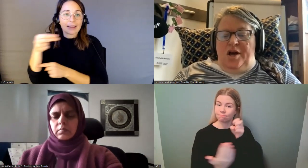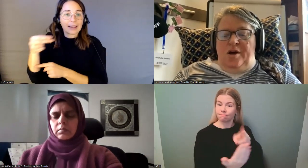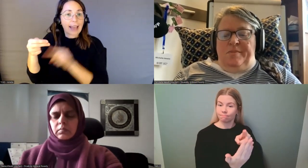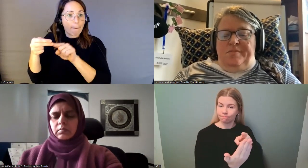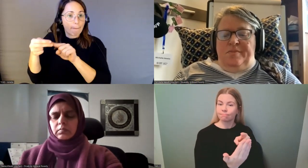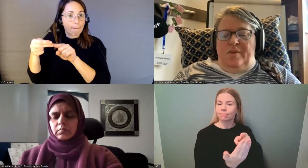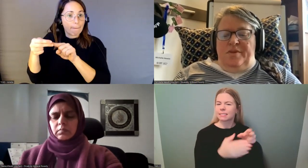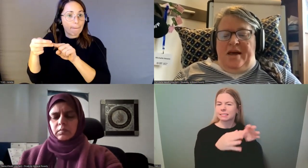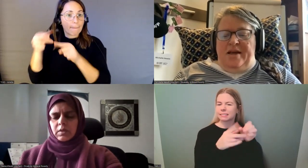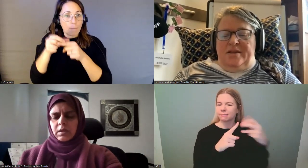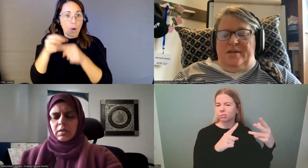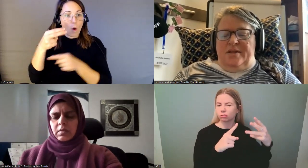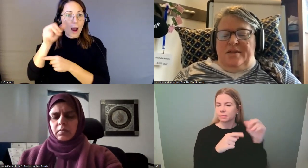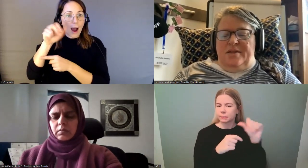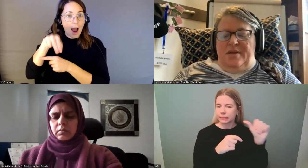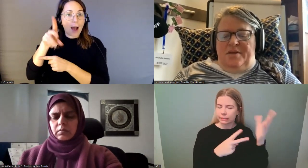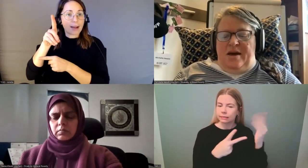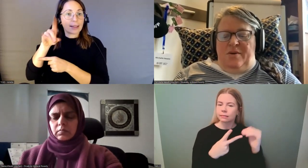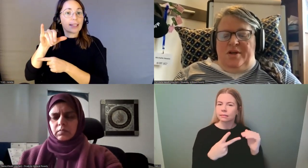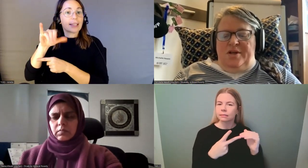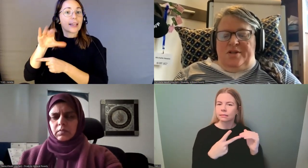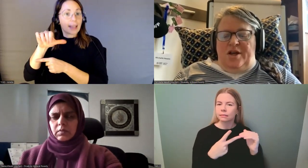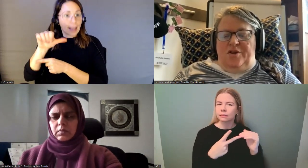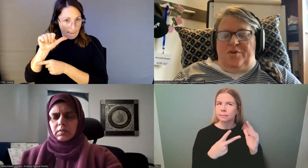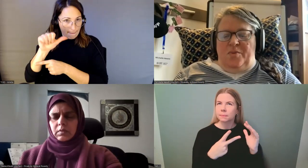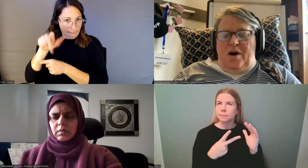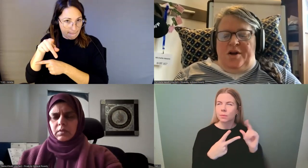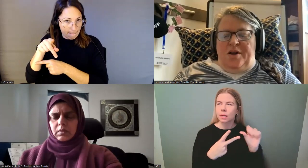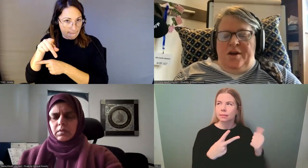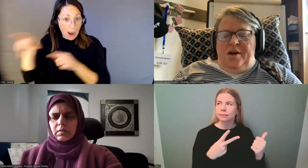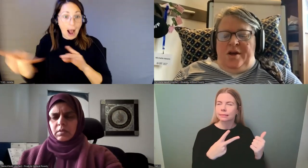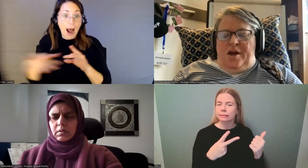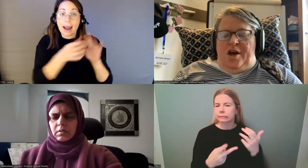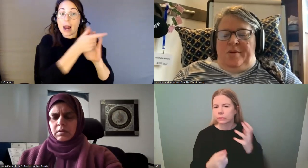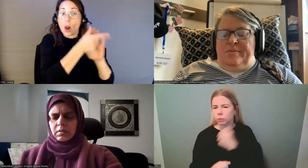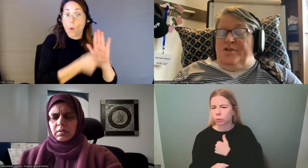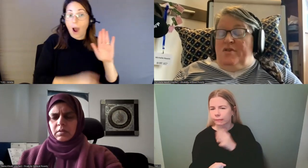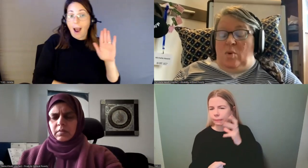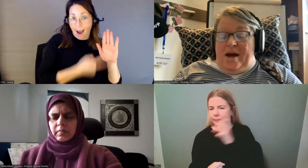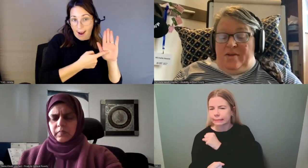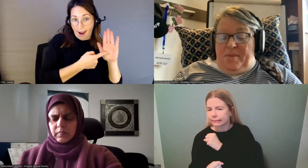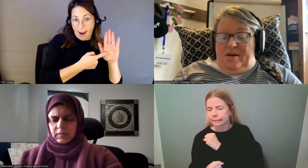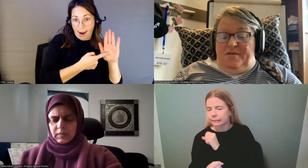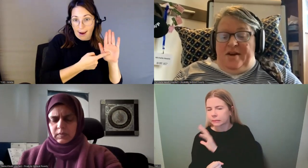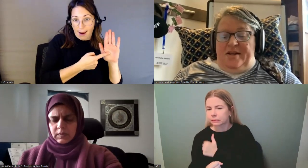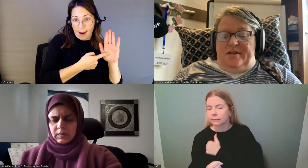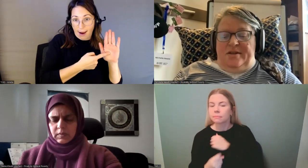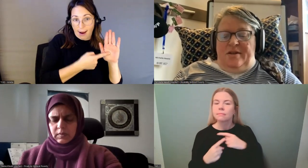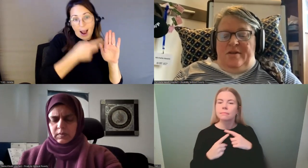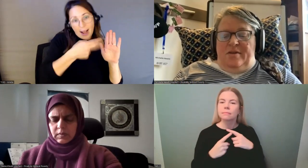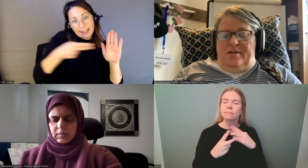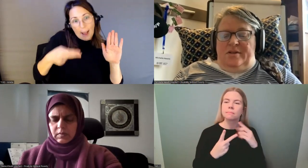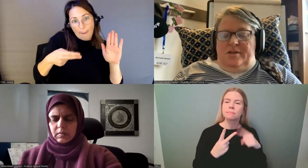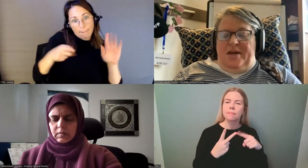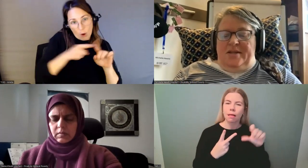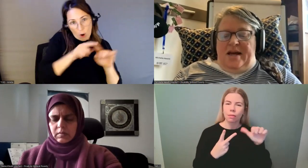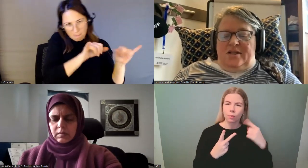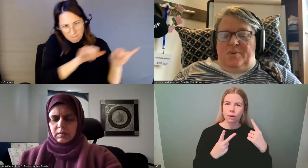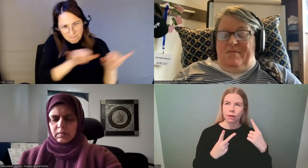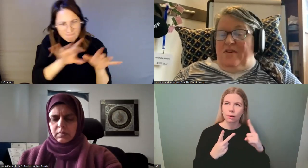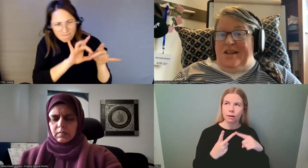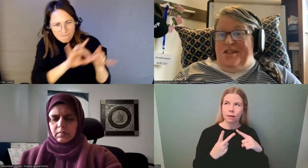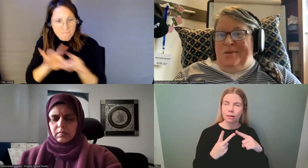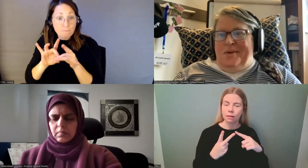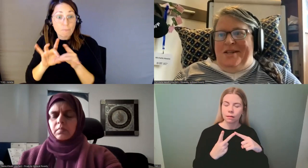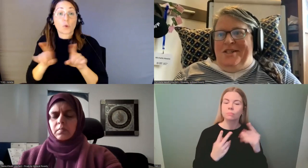all. There was another one to require the benefit to be